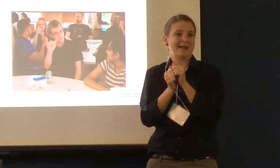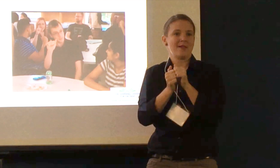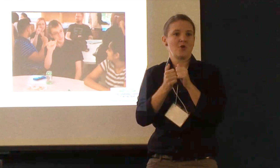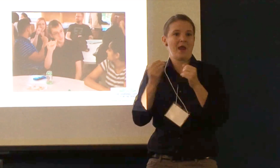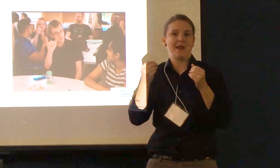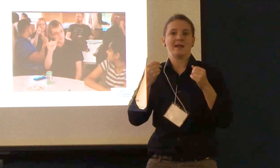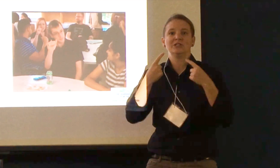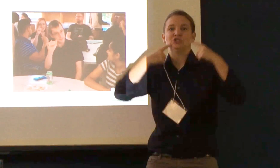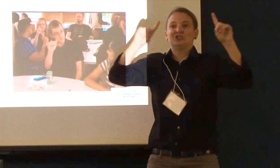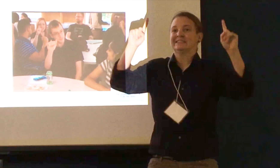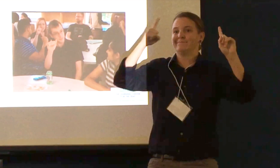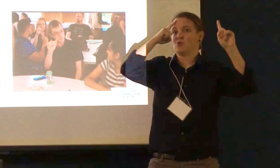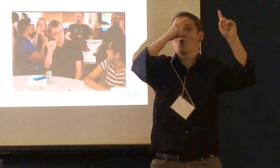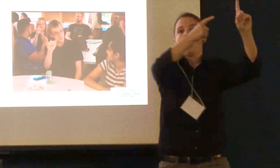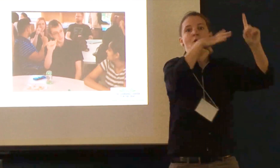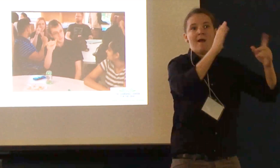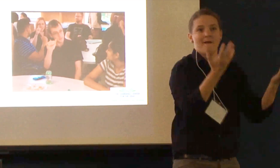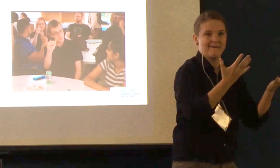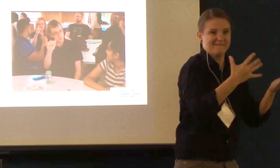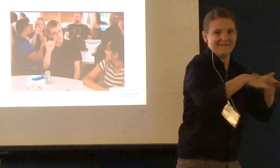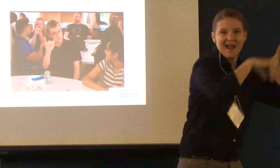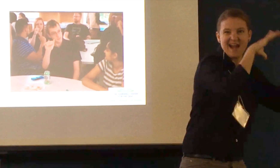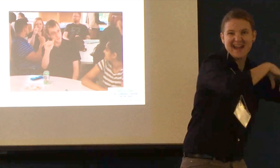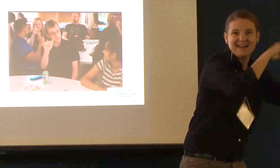content, learning how to engage with one another,